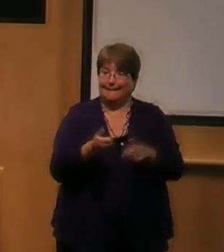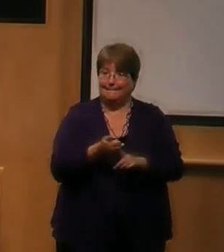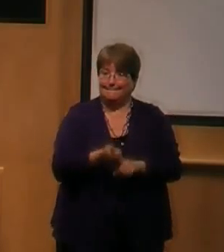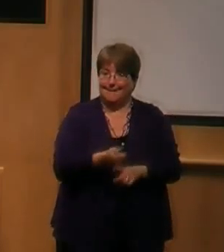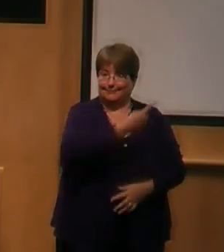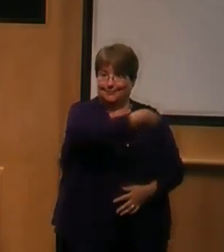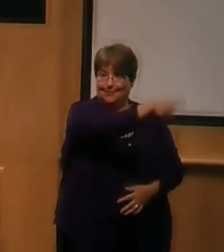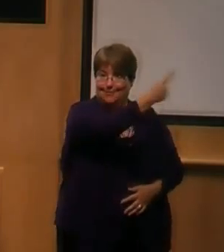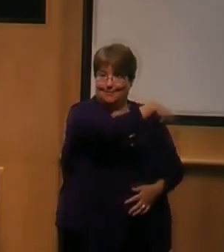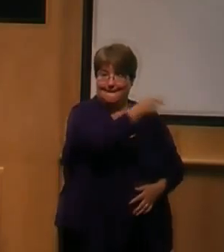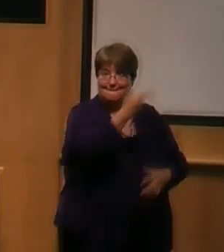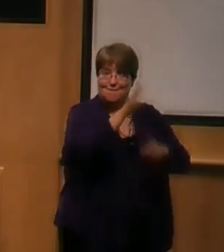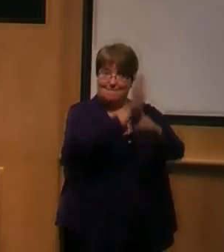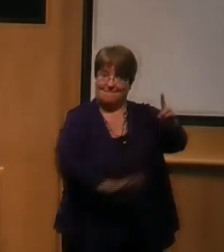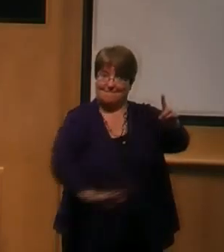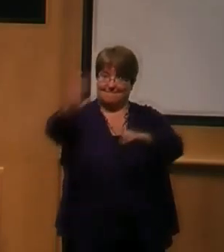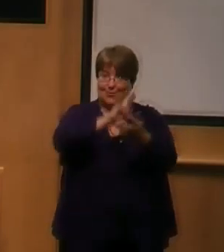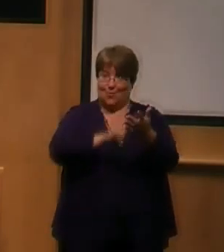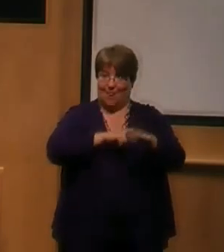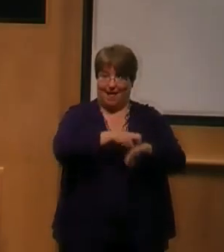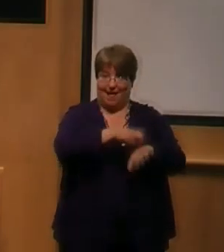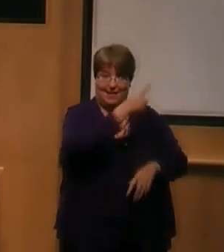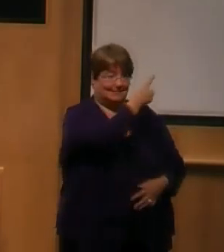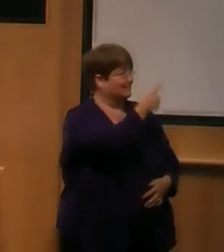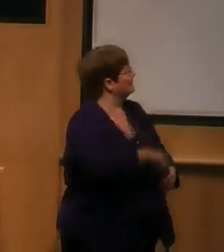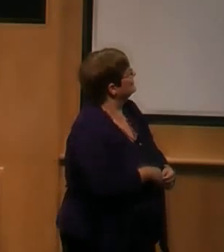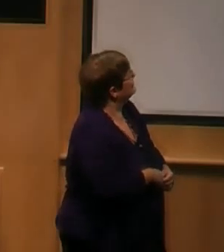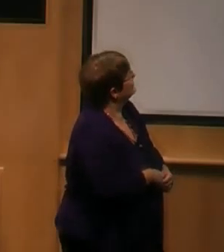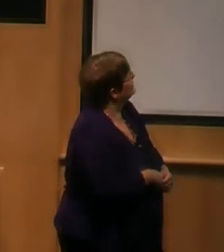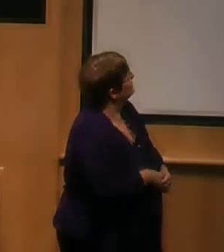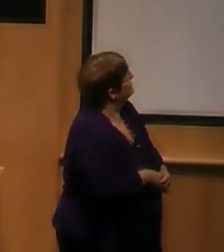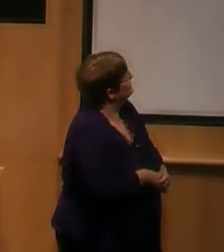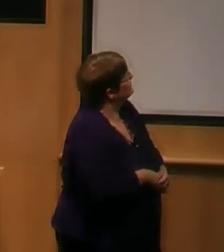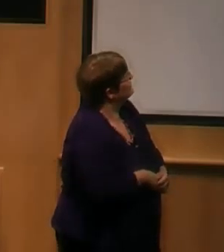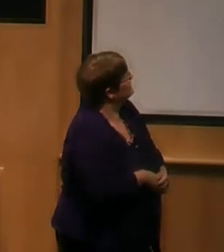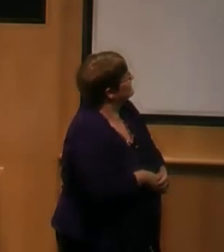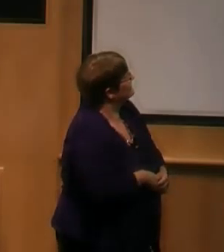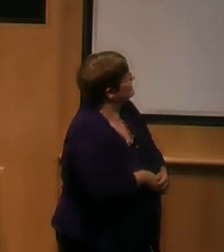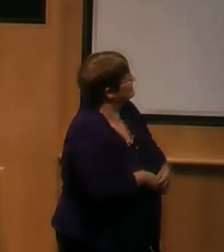This is our group of mentors, and they come from all over North Ireland.